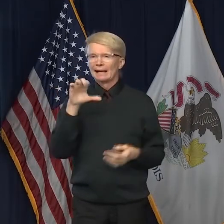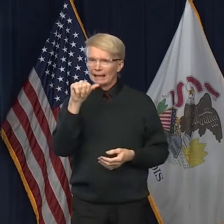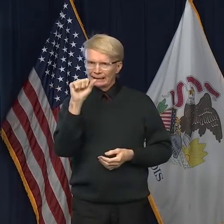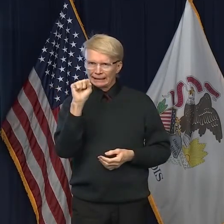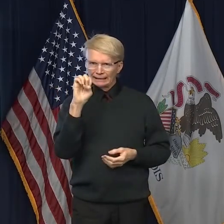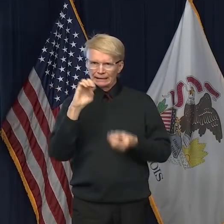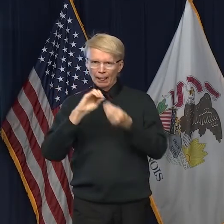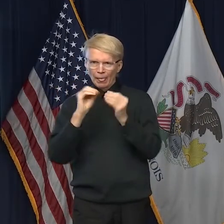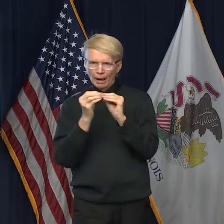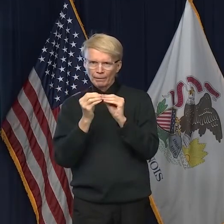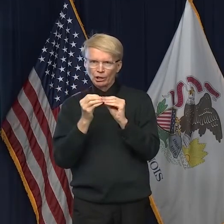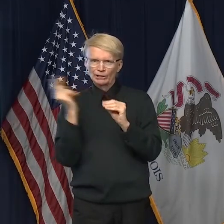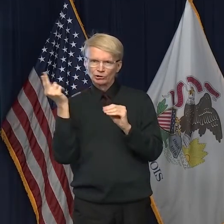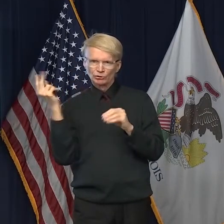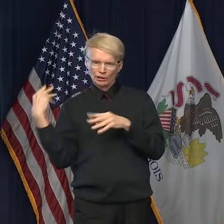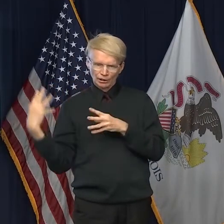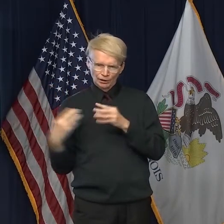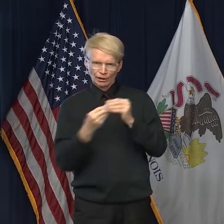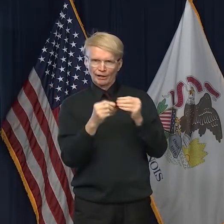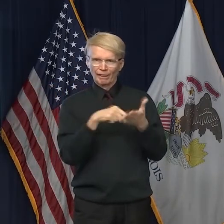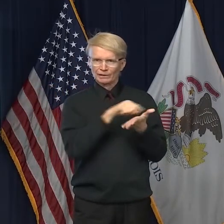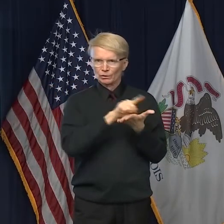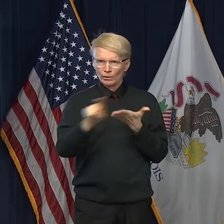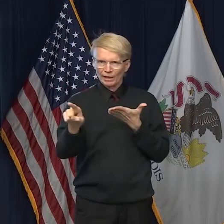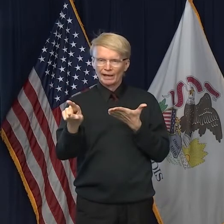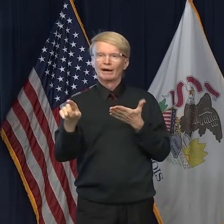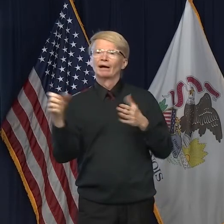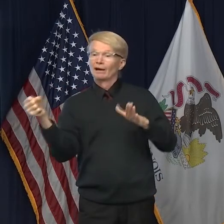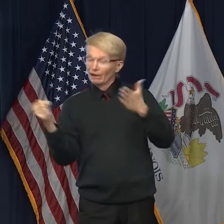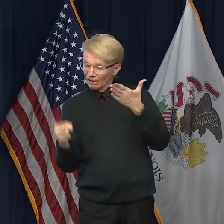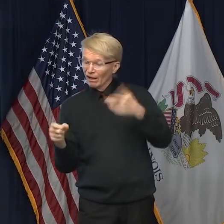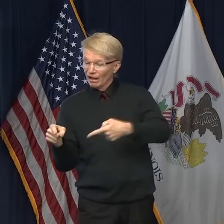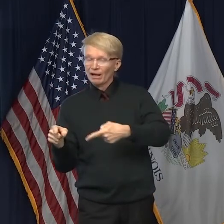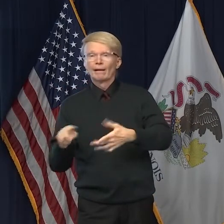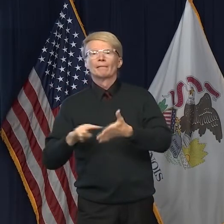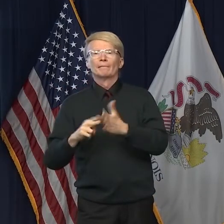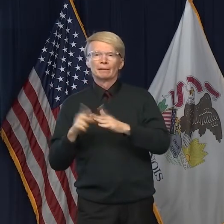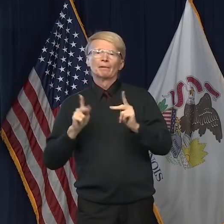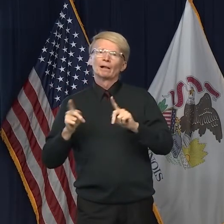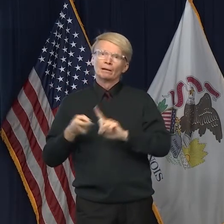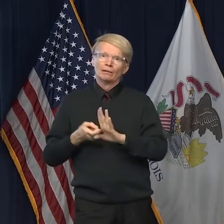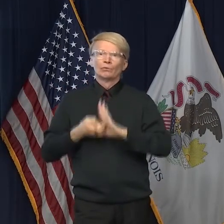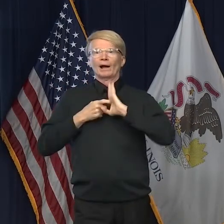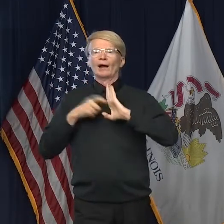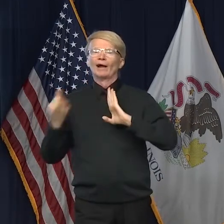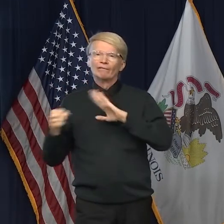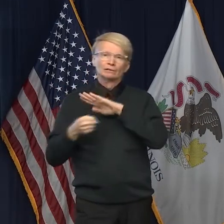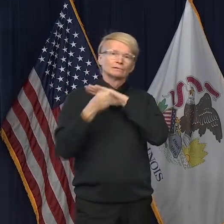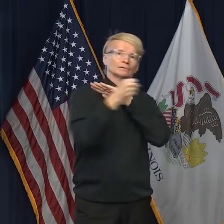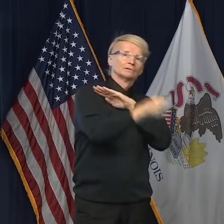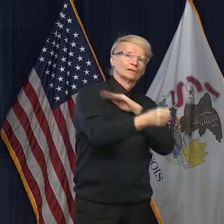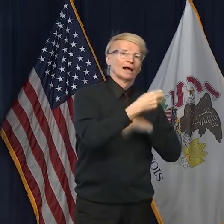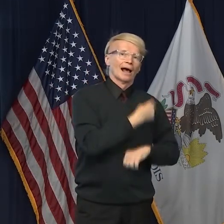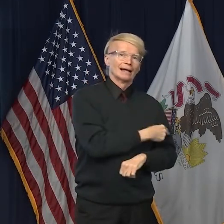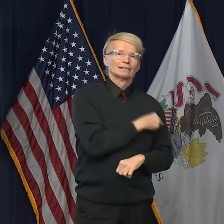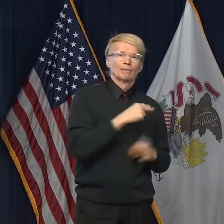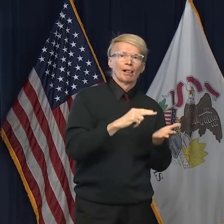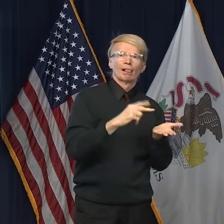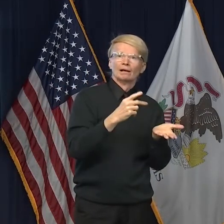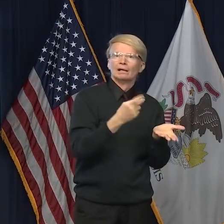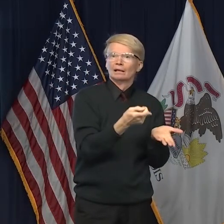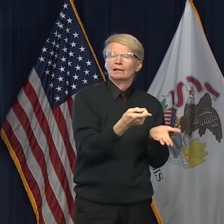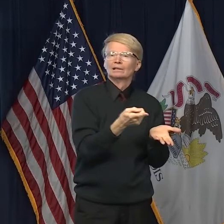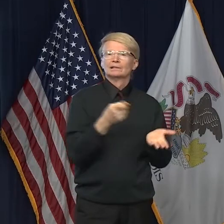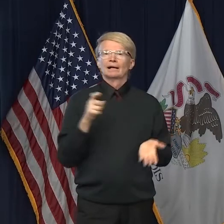first. That will then be followed by the hospitalizations, because we know a certain percent of those might end up in the hospital.